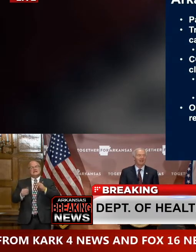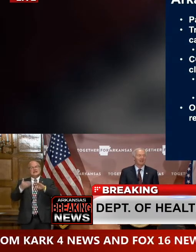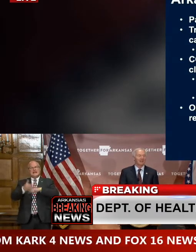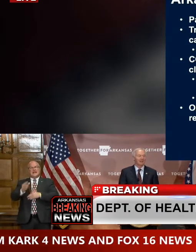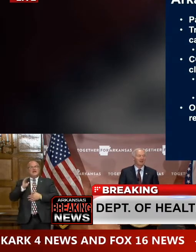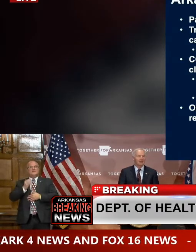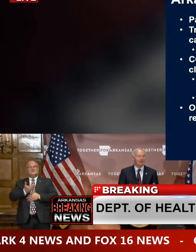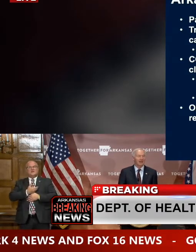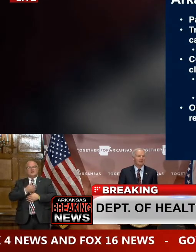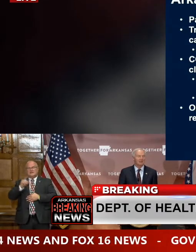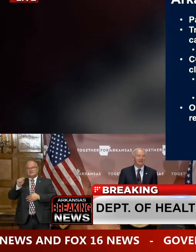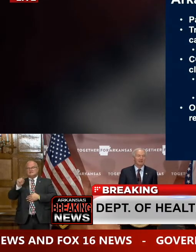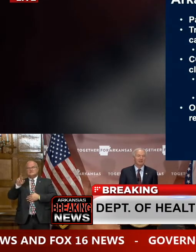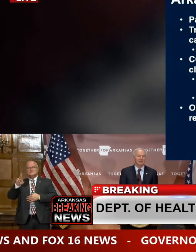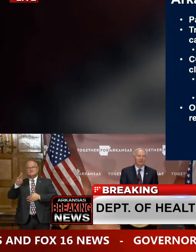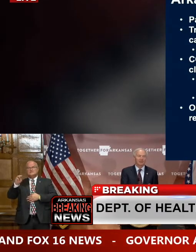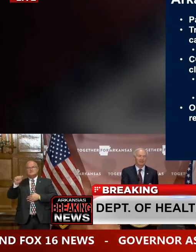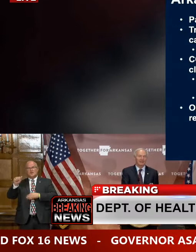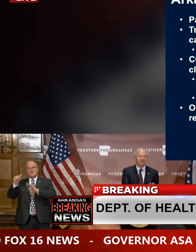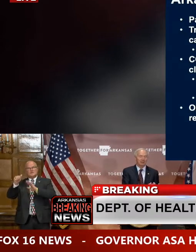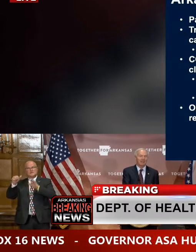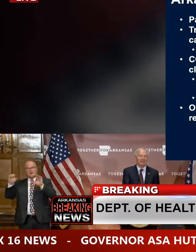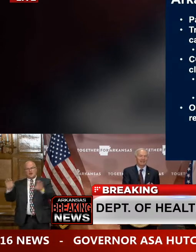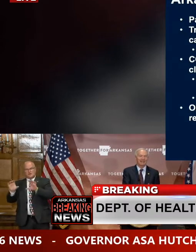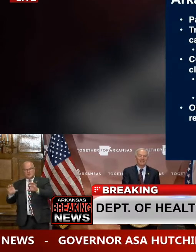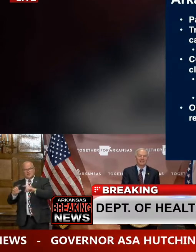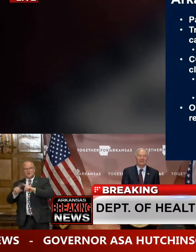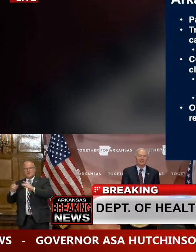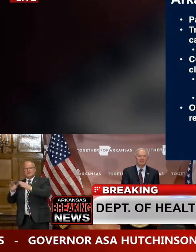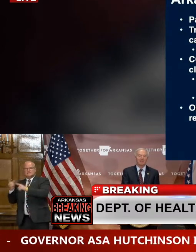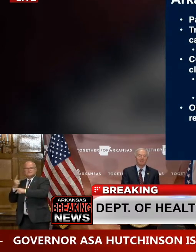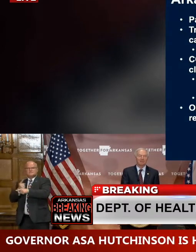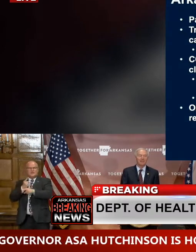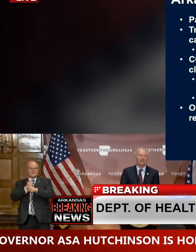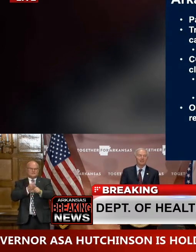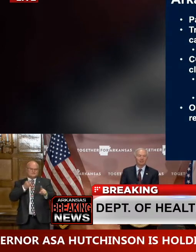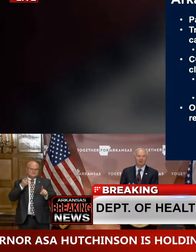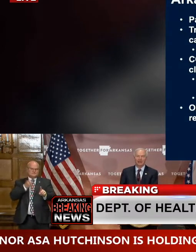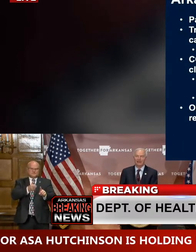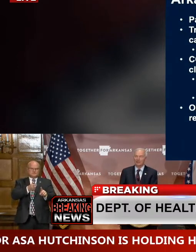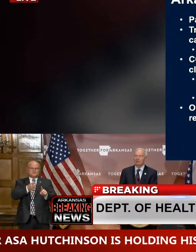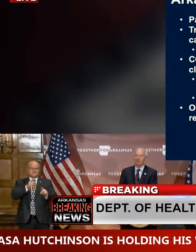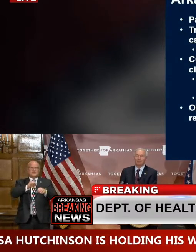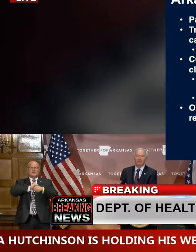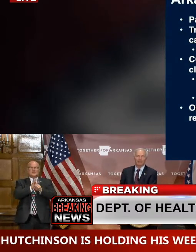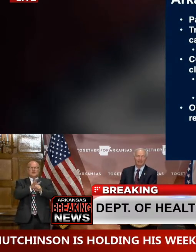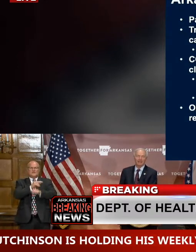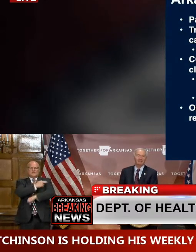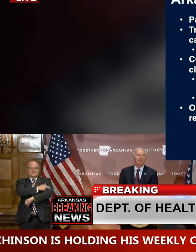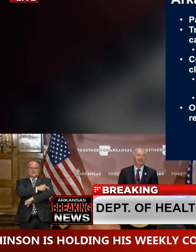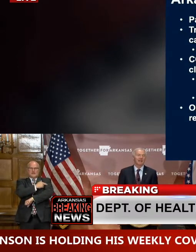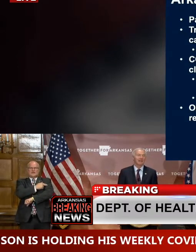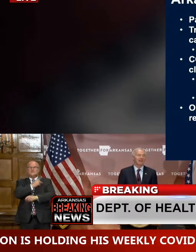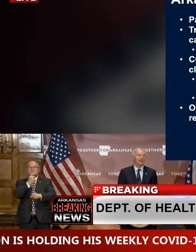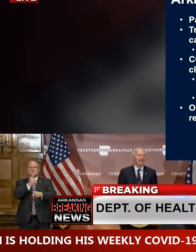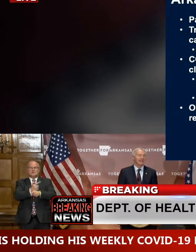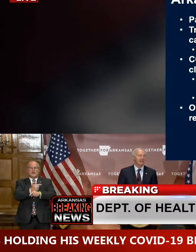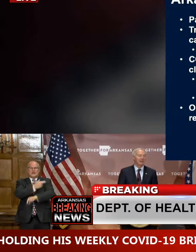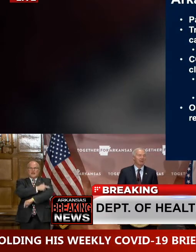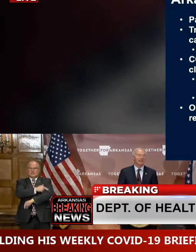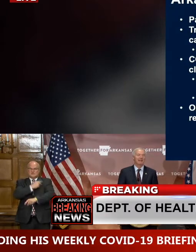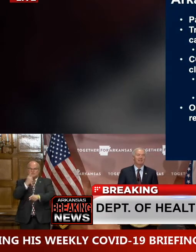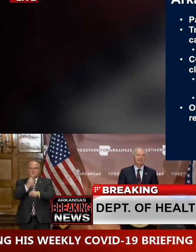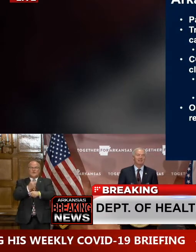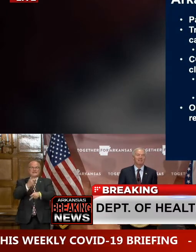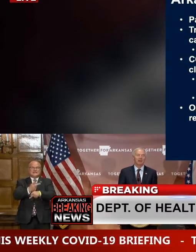our trauma operations, so we can properly designate a trauma patient to the right hospital with the right level of care.